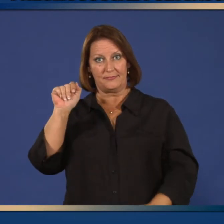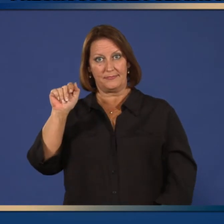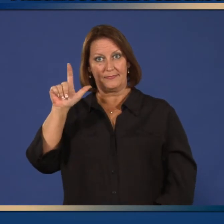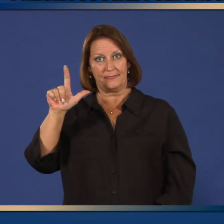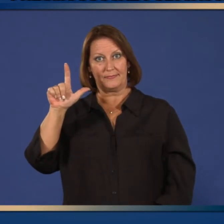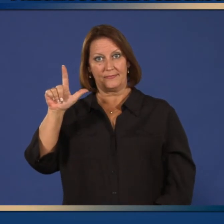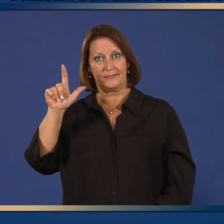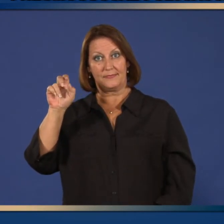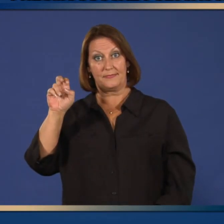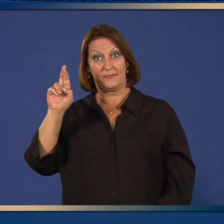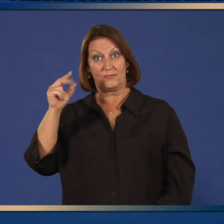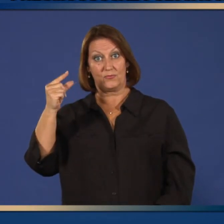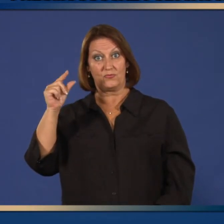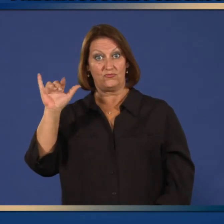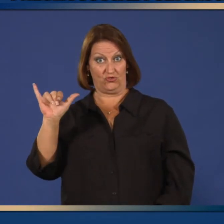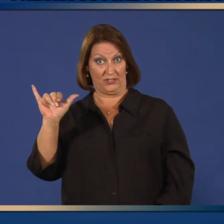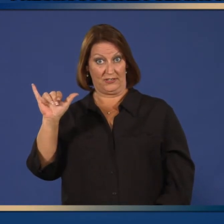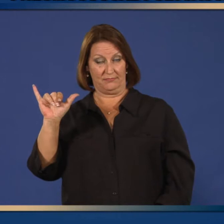dose.